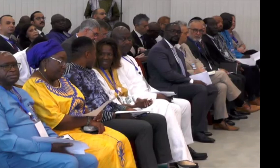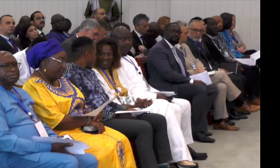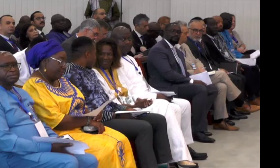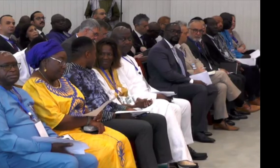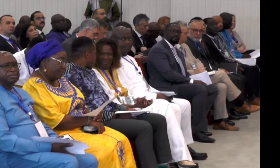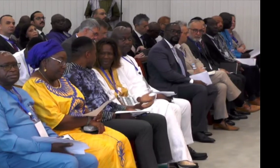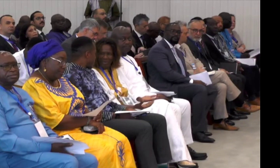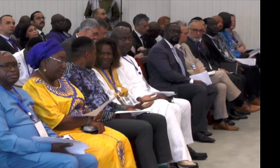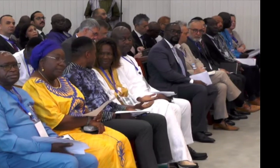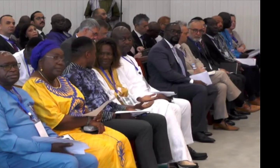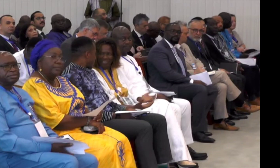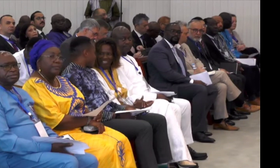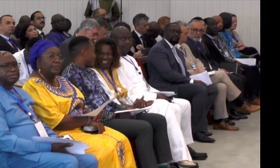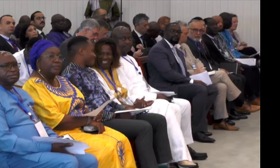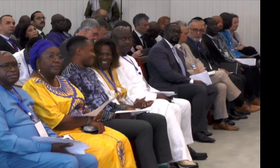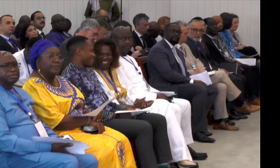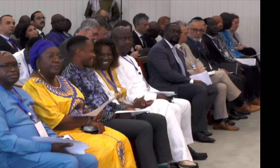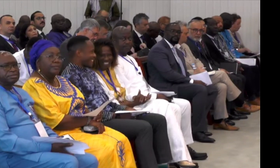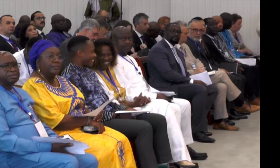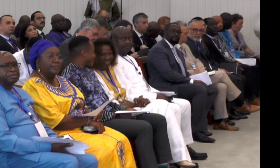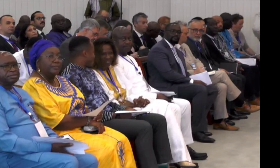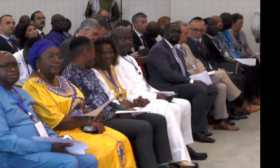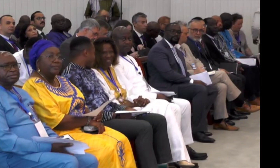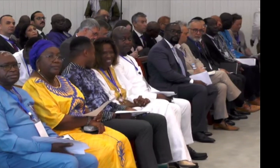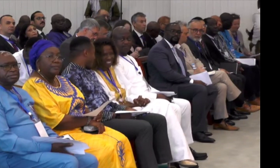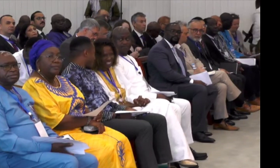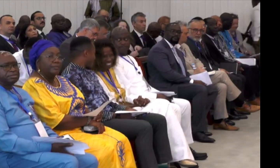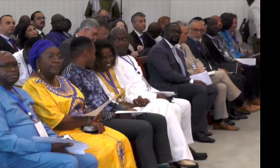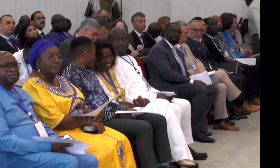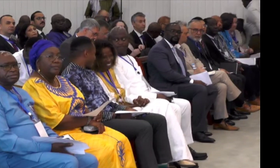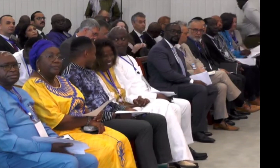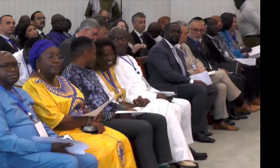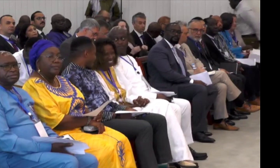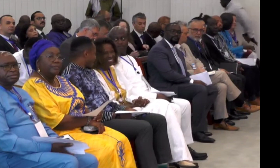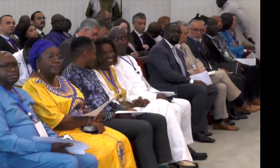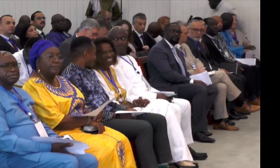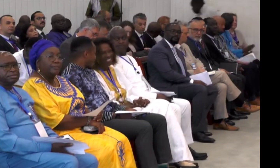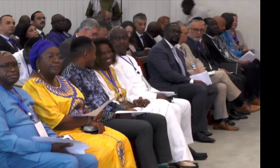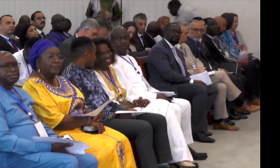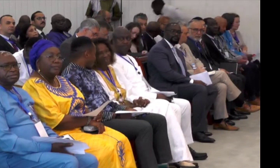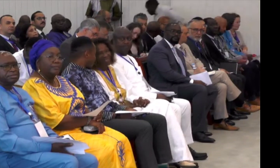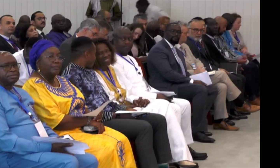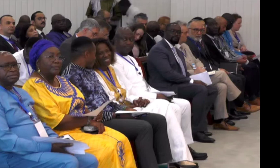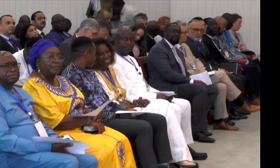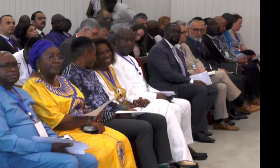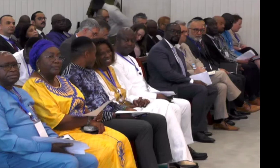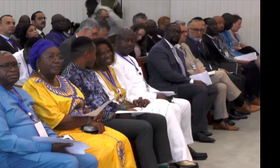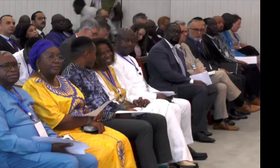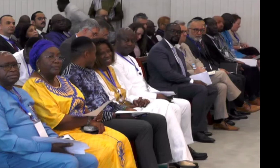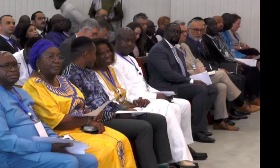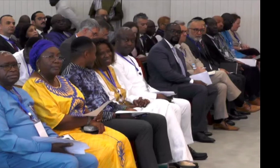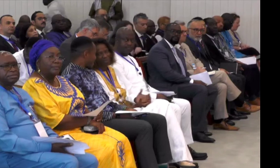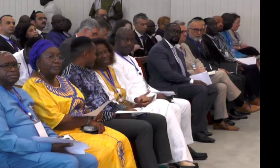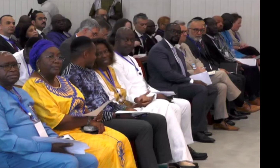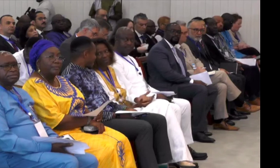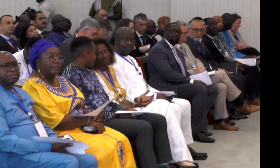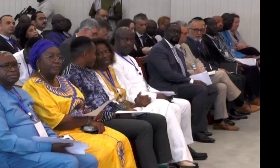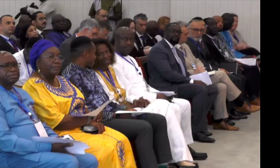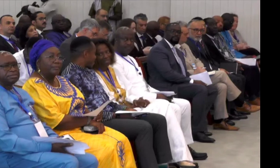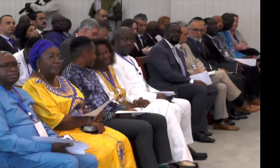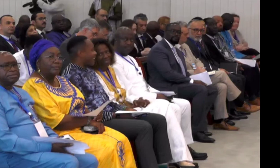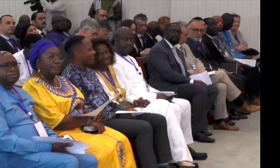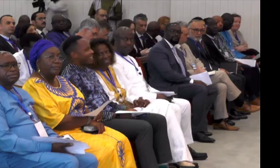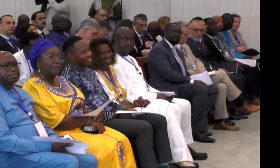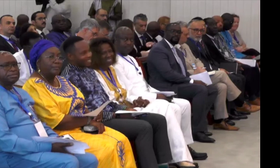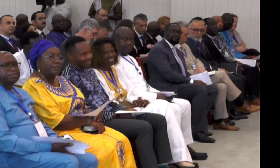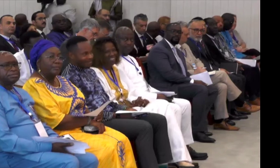issues. This retreat is actually meant to further deliberations on this laudable initiative, which is quite